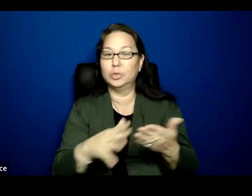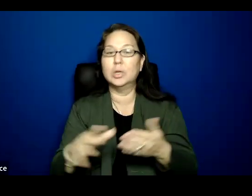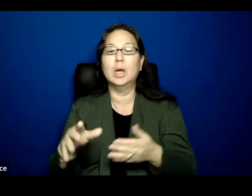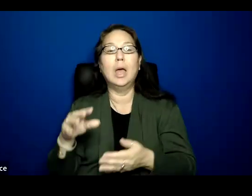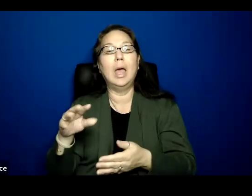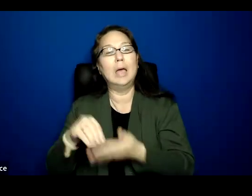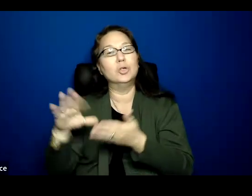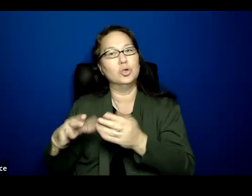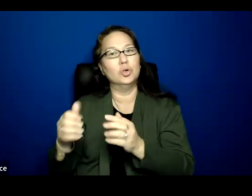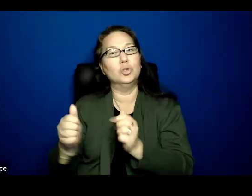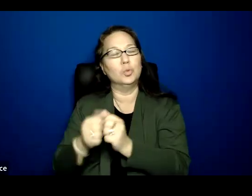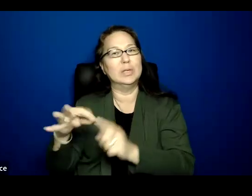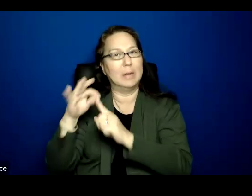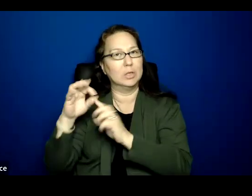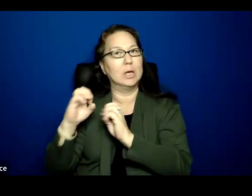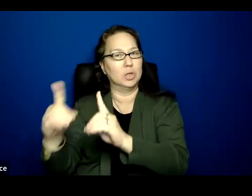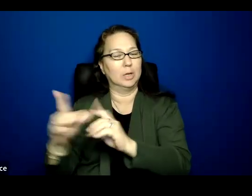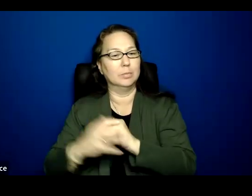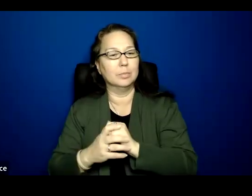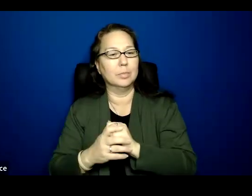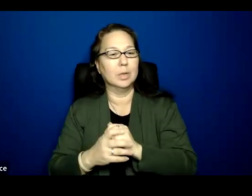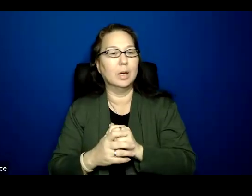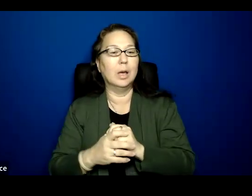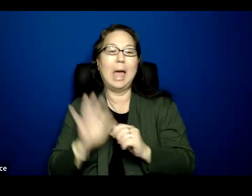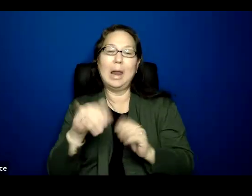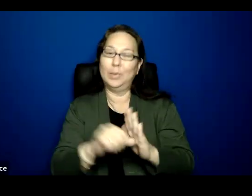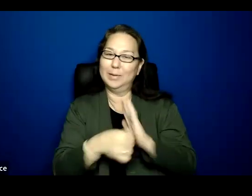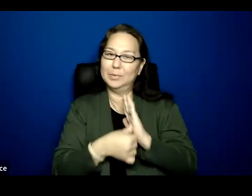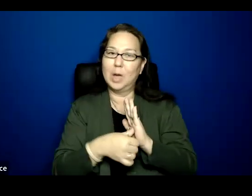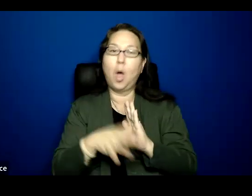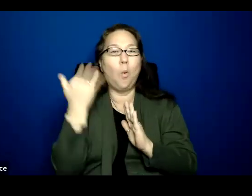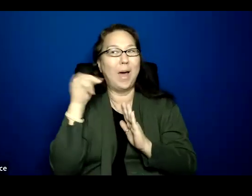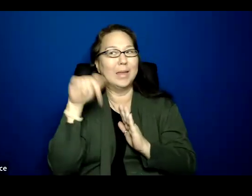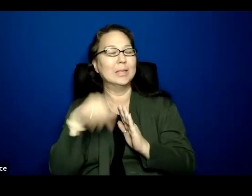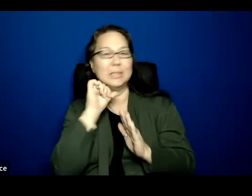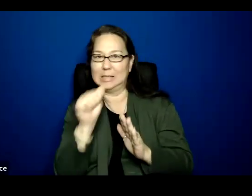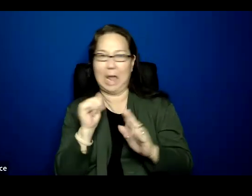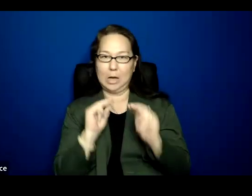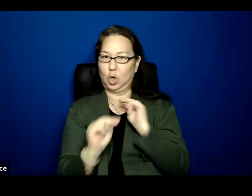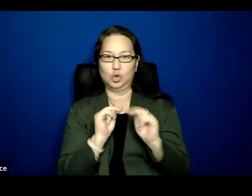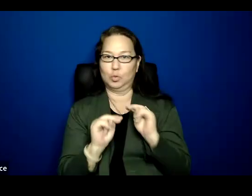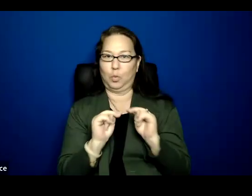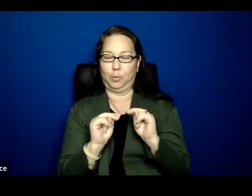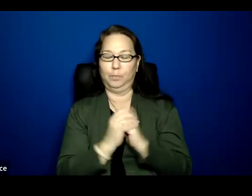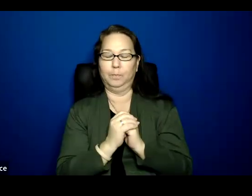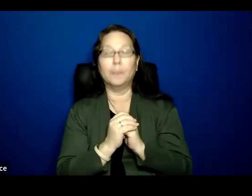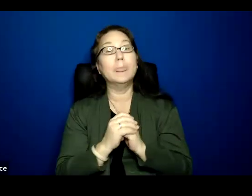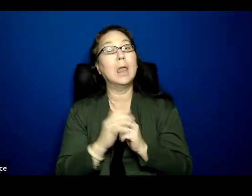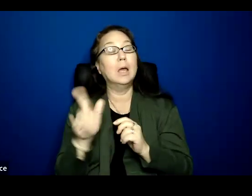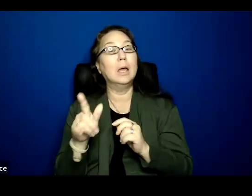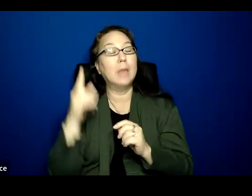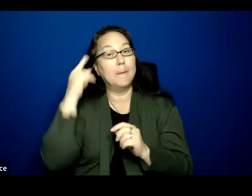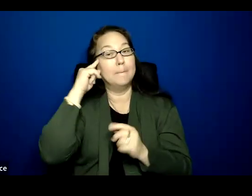shifts, I want to emphasize why they are considered our non-negotiables. The mindset